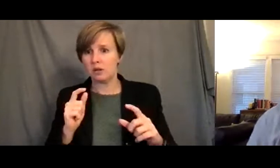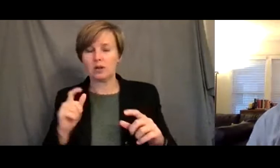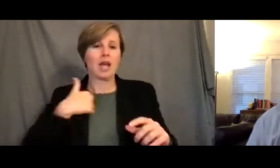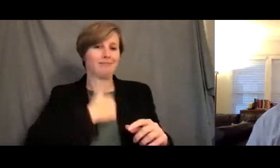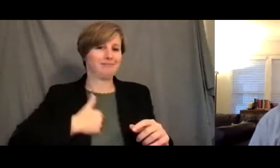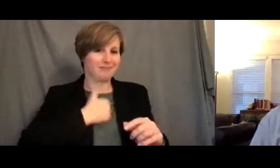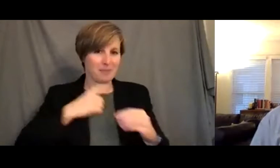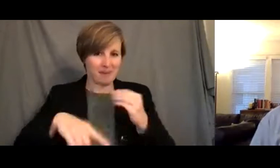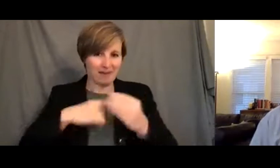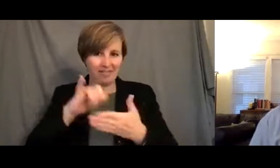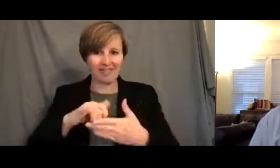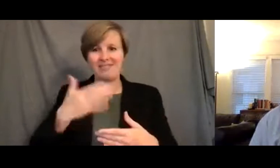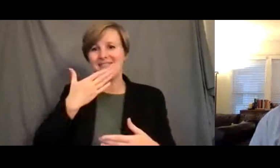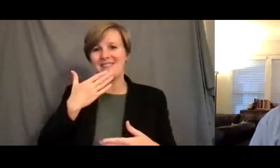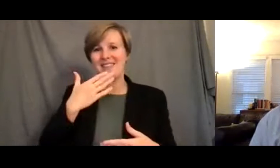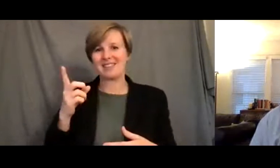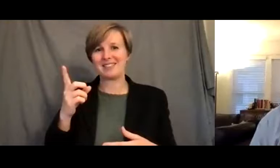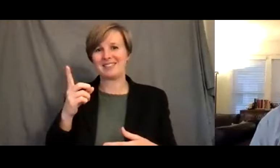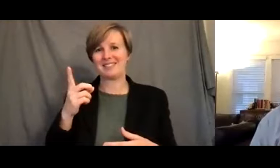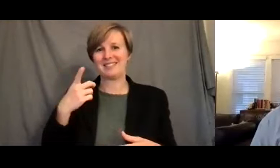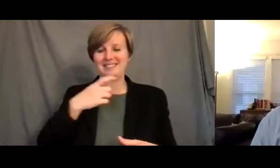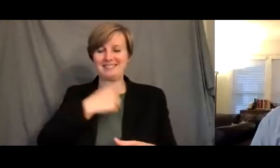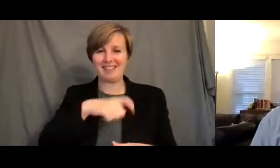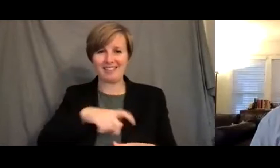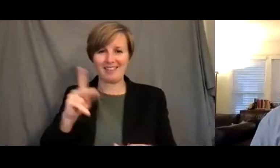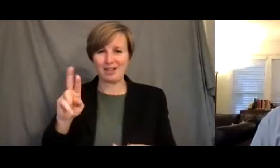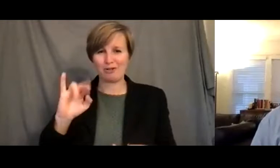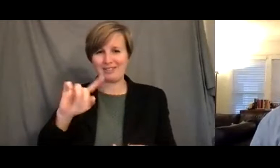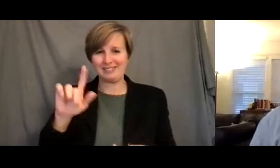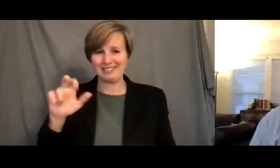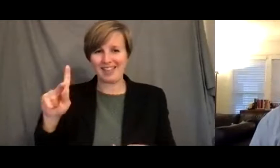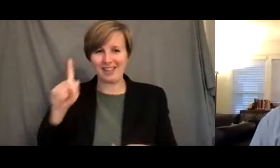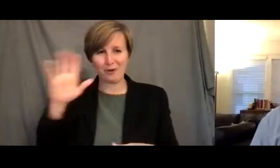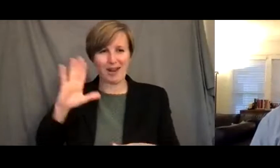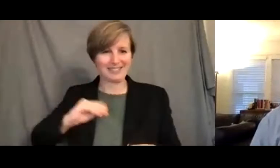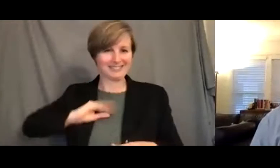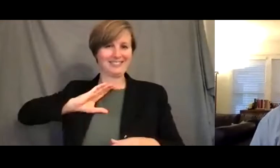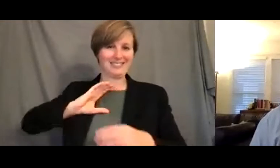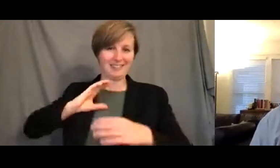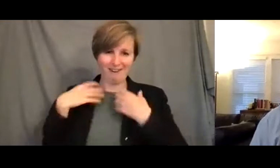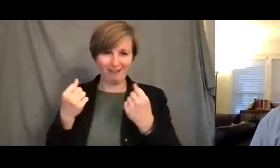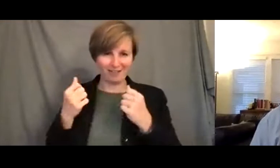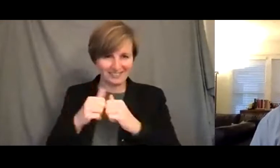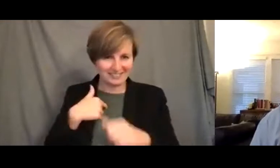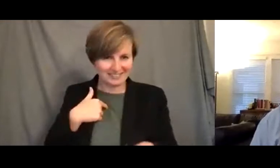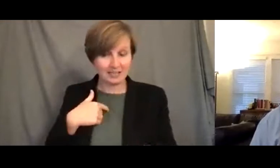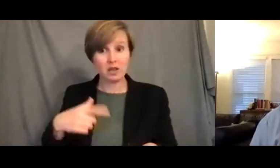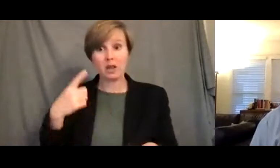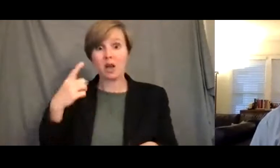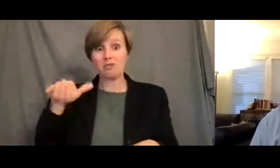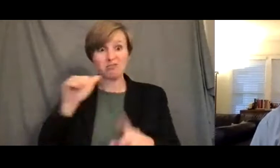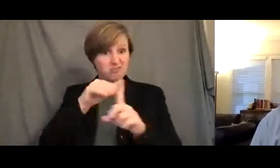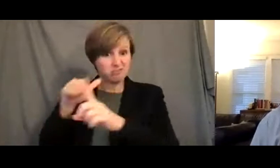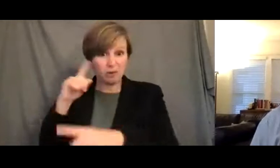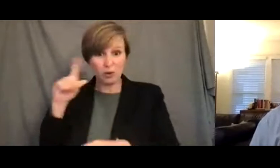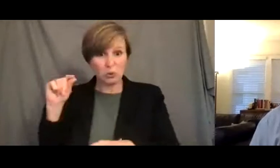Apologize for that. I thank Delegate Kriezek for his competence. I just want to remind people that for 20 years until a